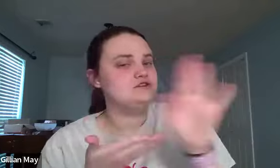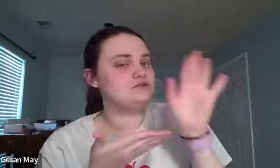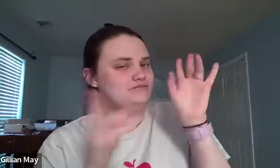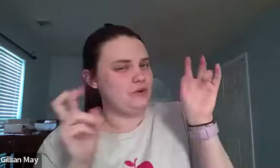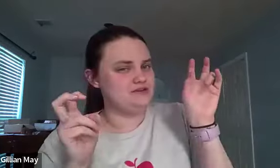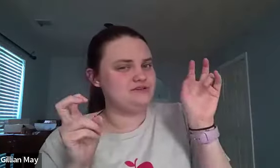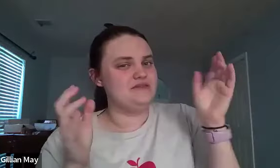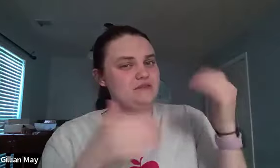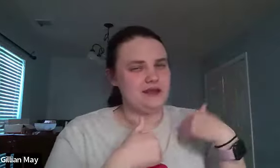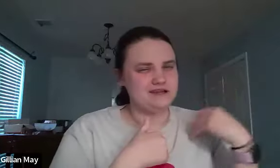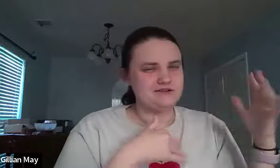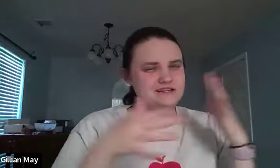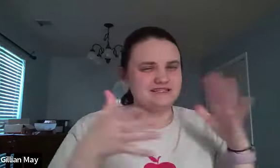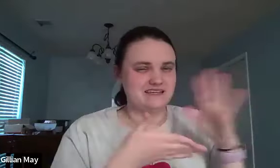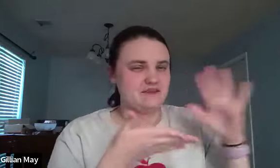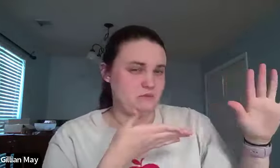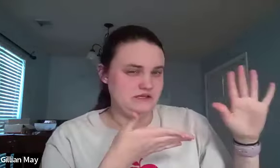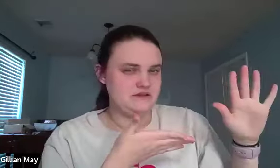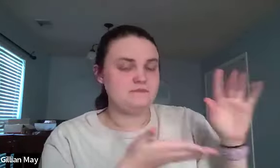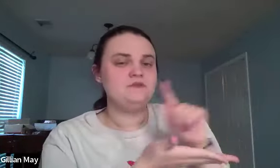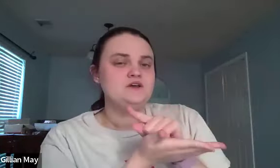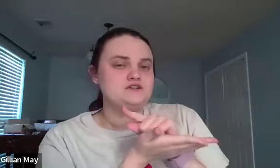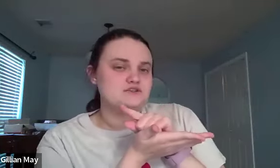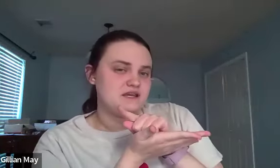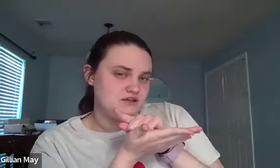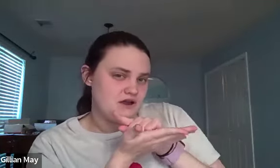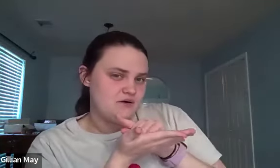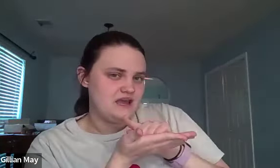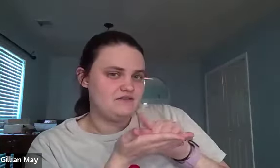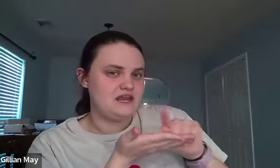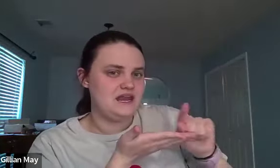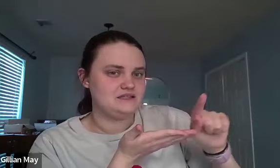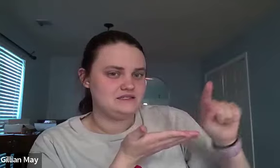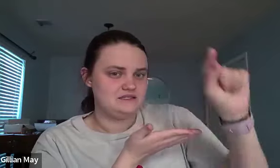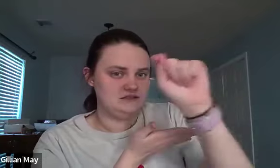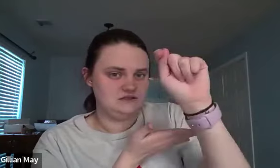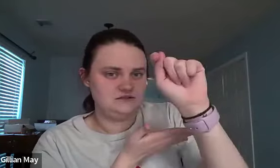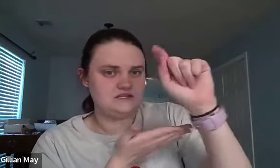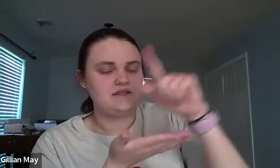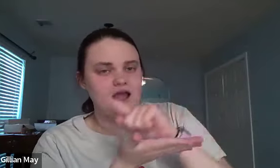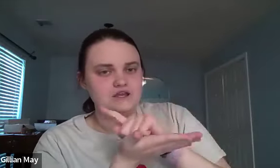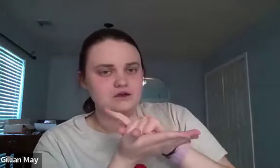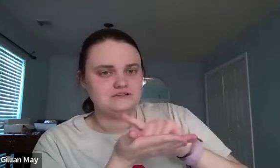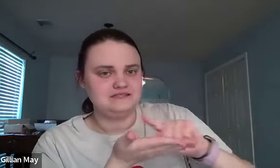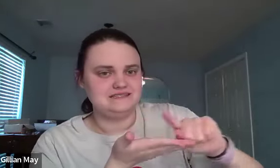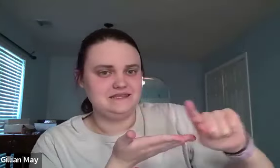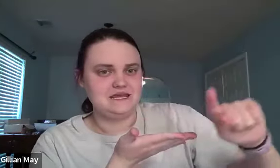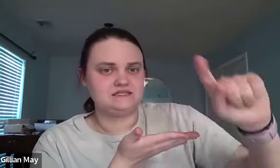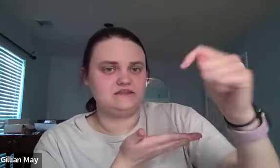the way you do it and the way I do it, because it's again that week thing. So like, you know how we had that next Tuesday, like I go next and